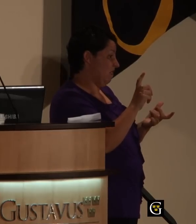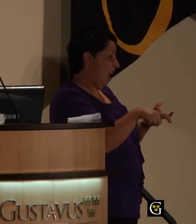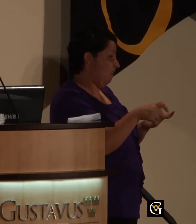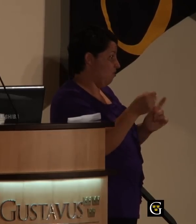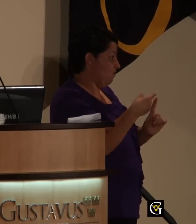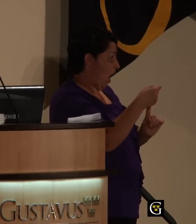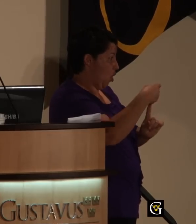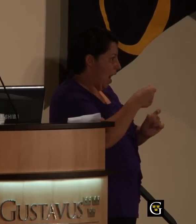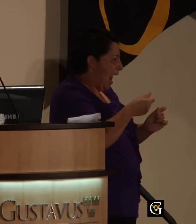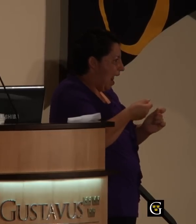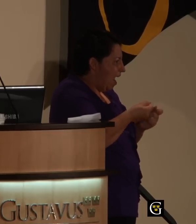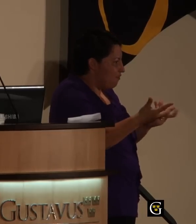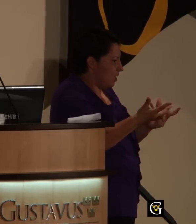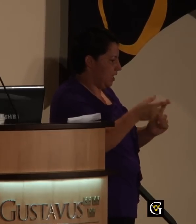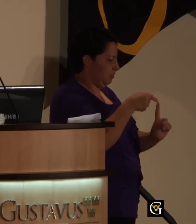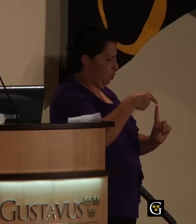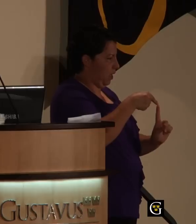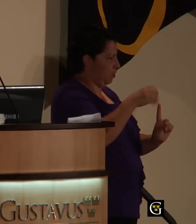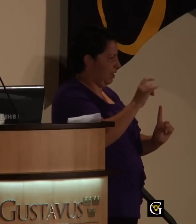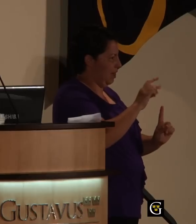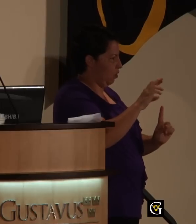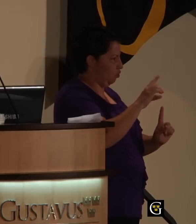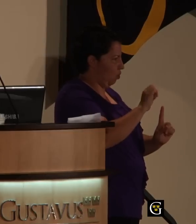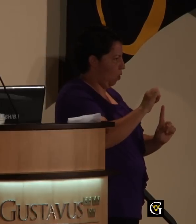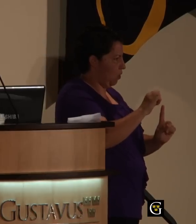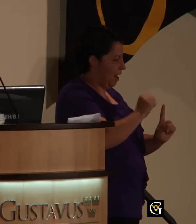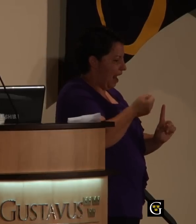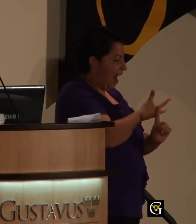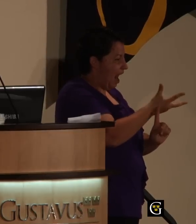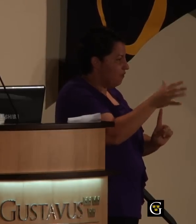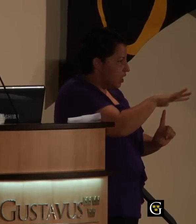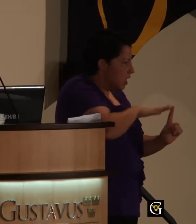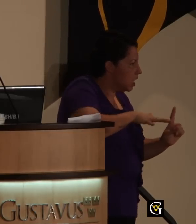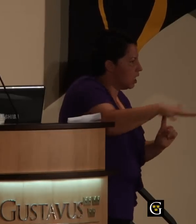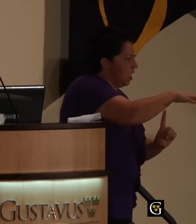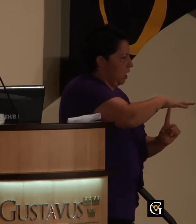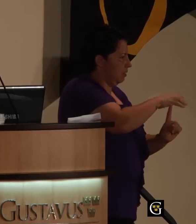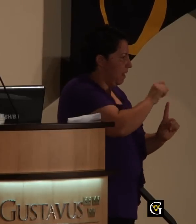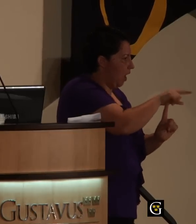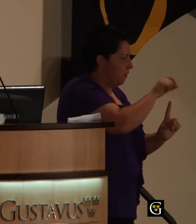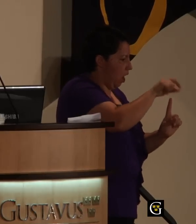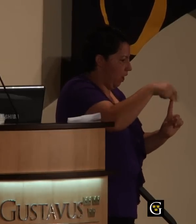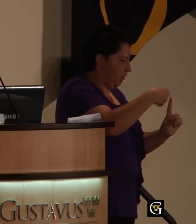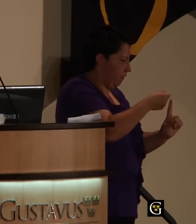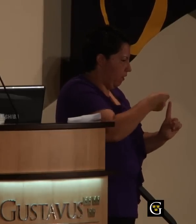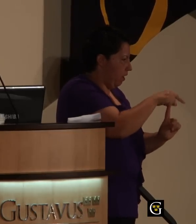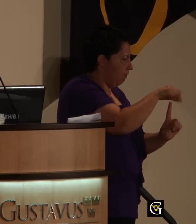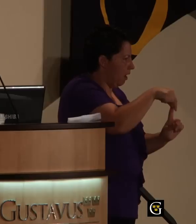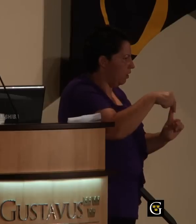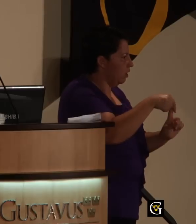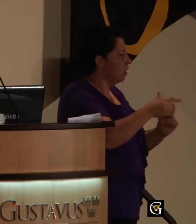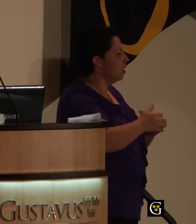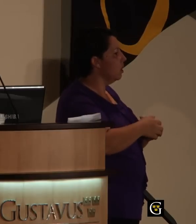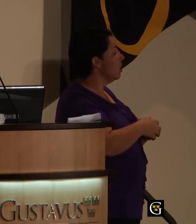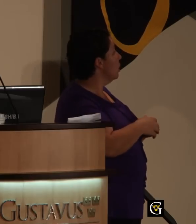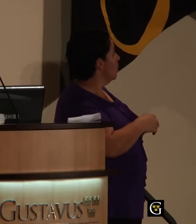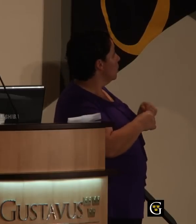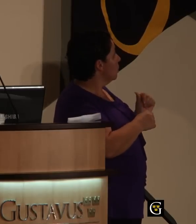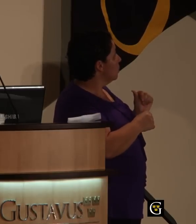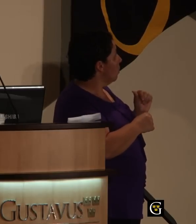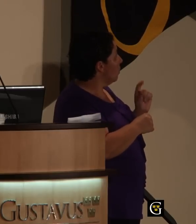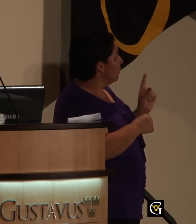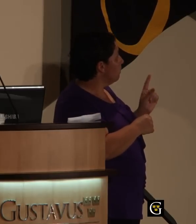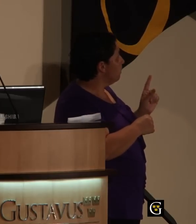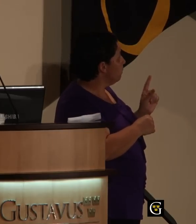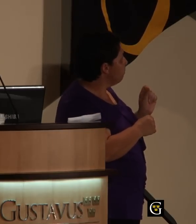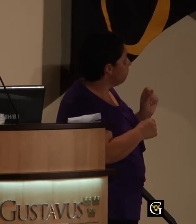no control at all over which particular neurons fire. Optogenetics is a rising technique that